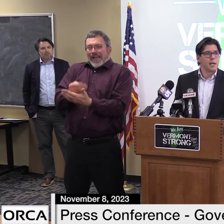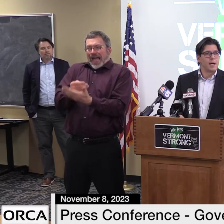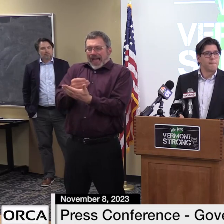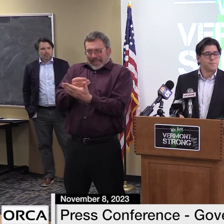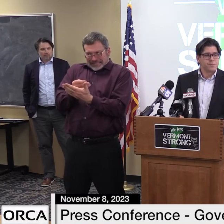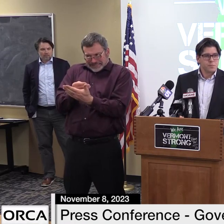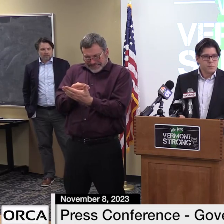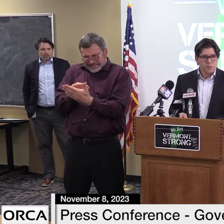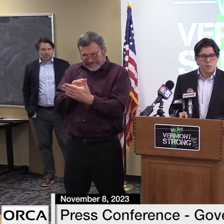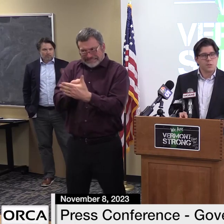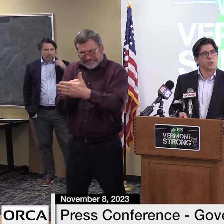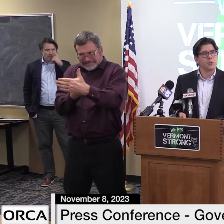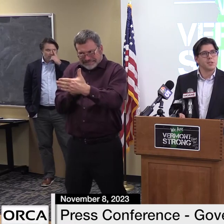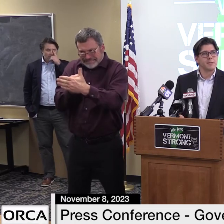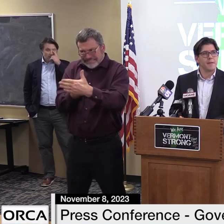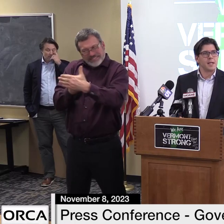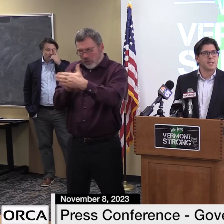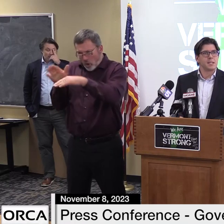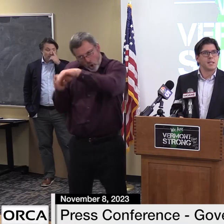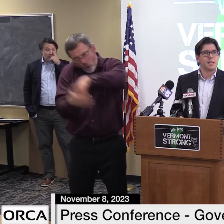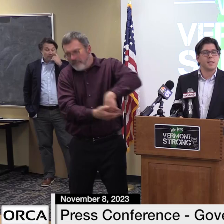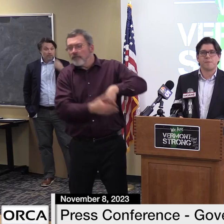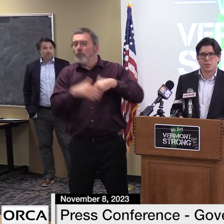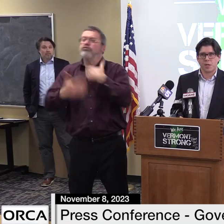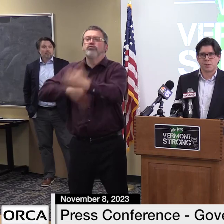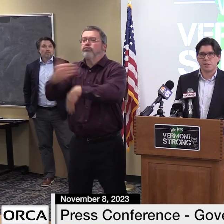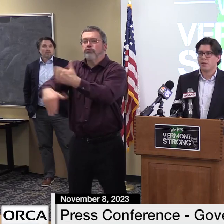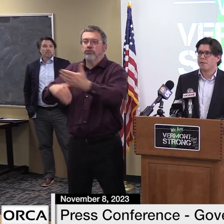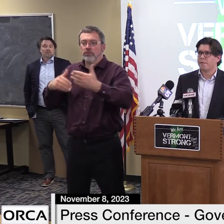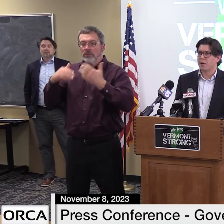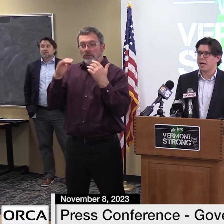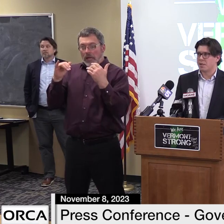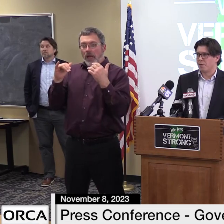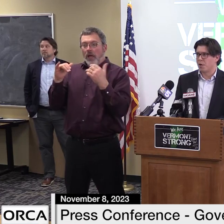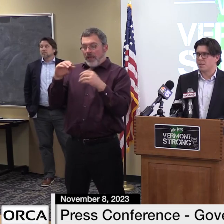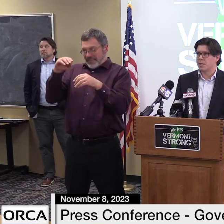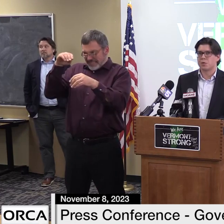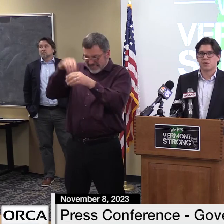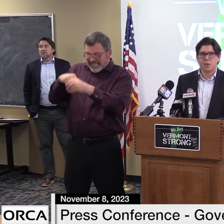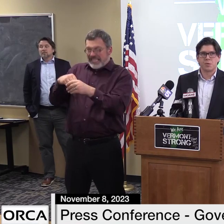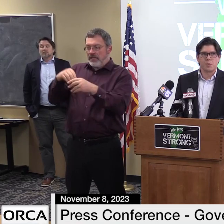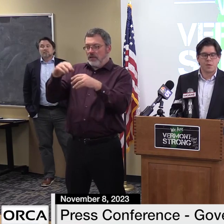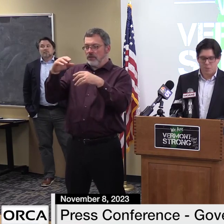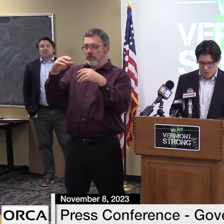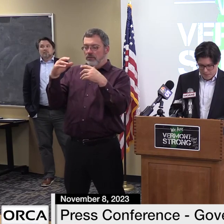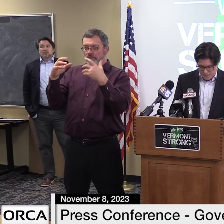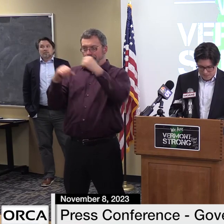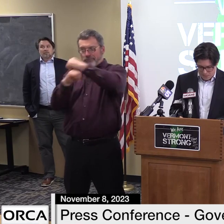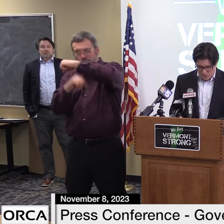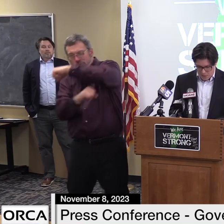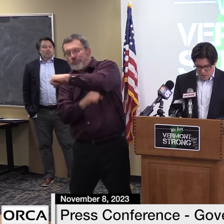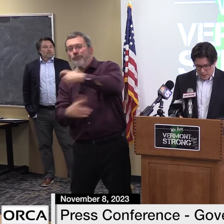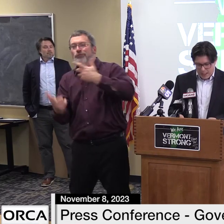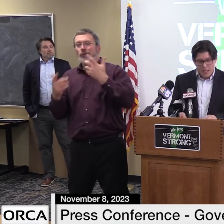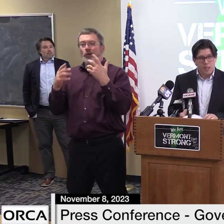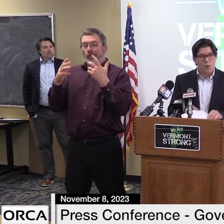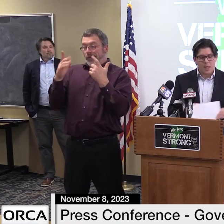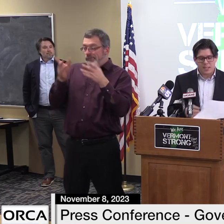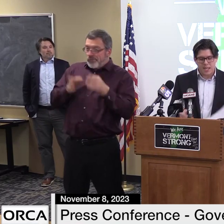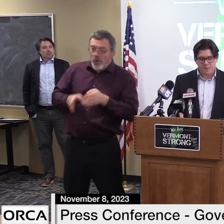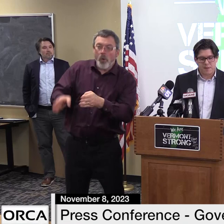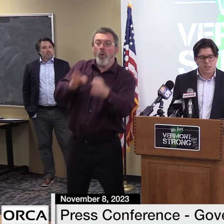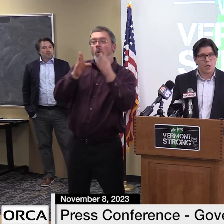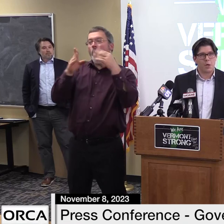implementing solutions to finance the infrastructure for housing development, such as roads, water, and sewer. Again,